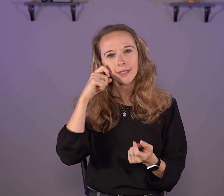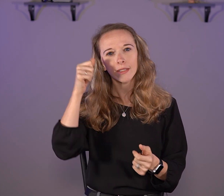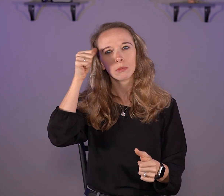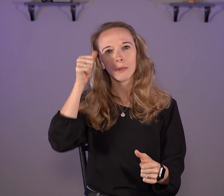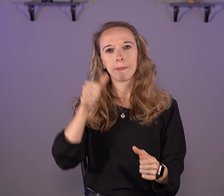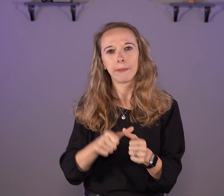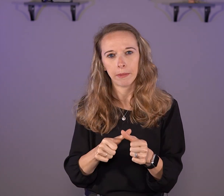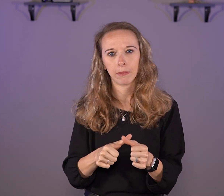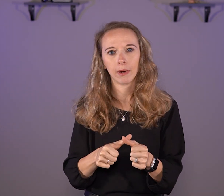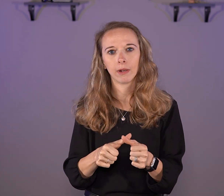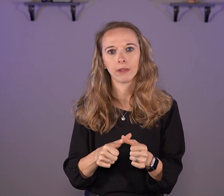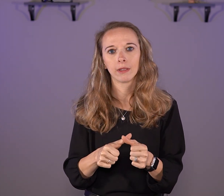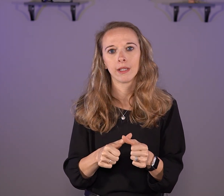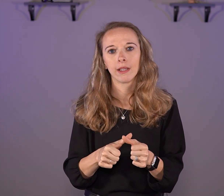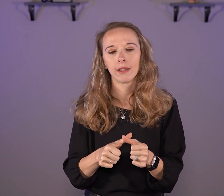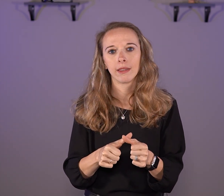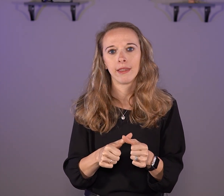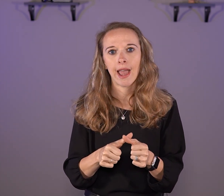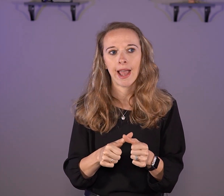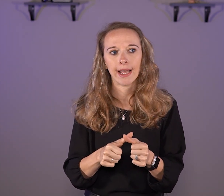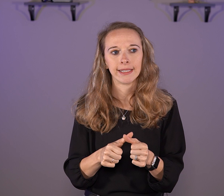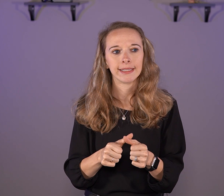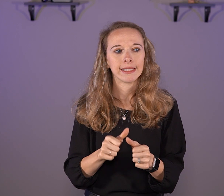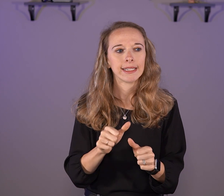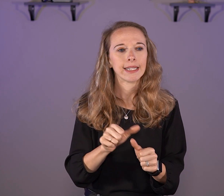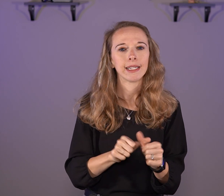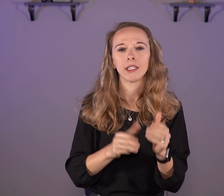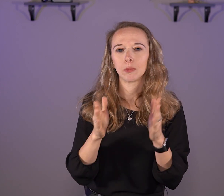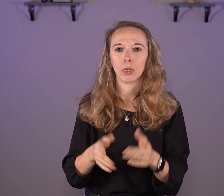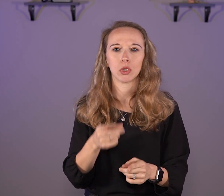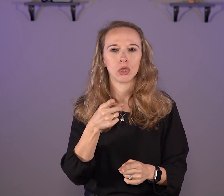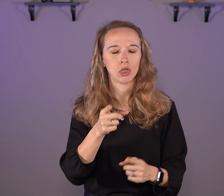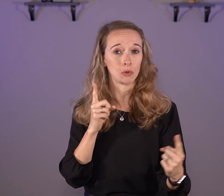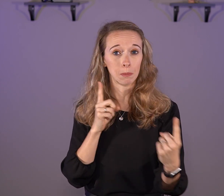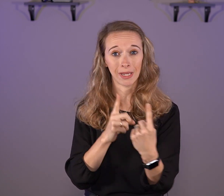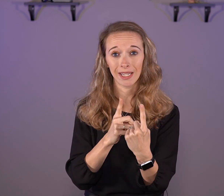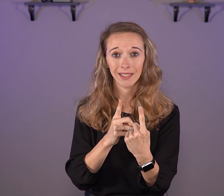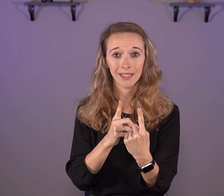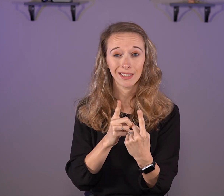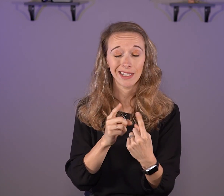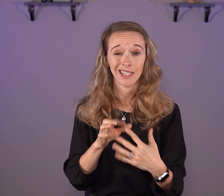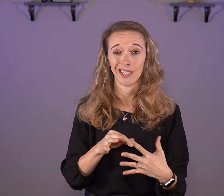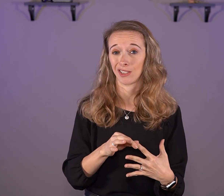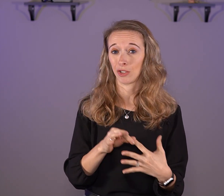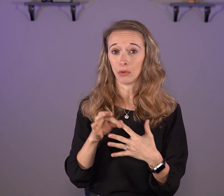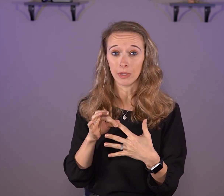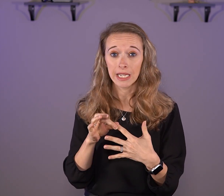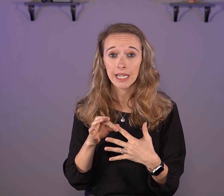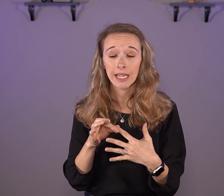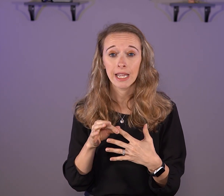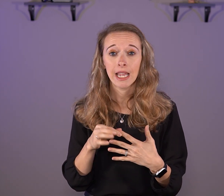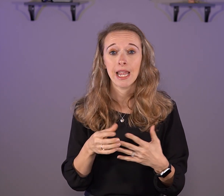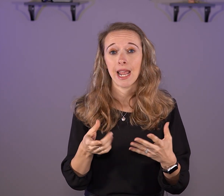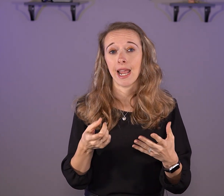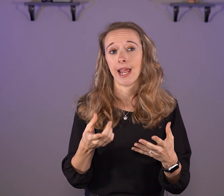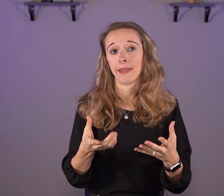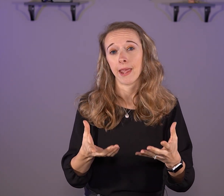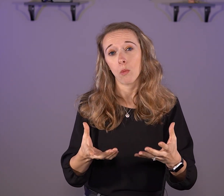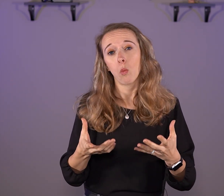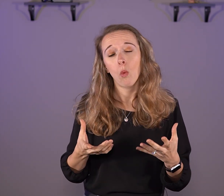just remember that each person you meet is unique and they